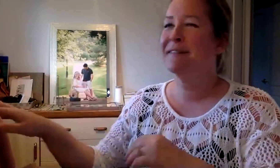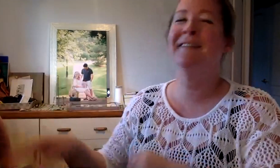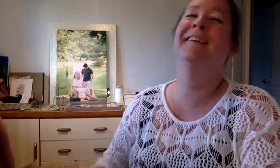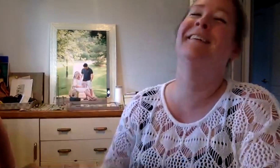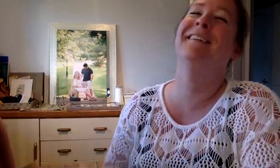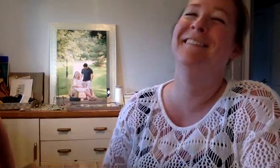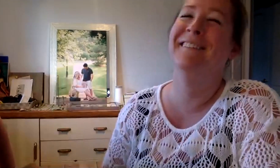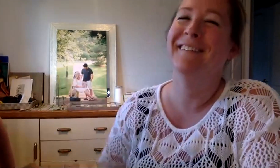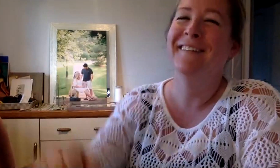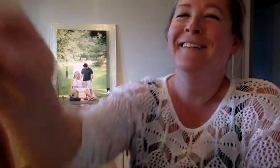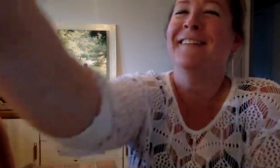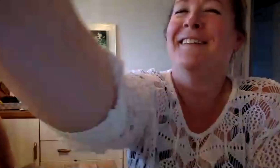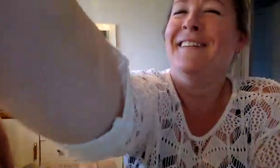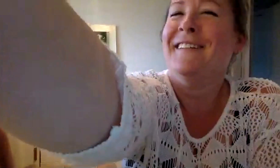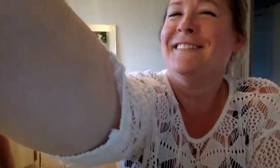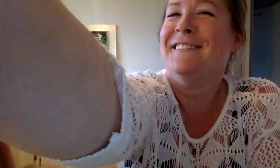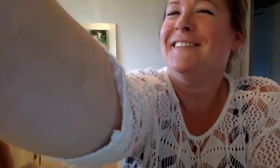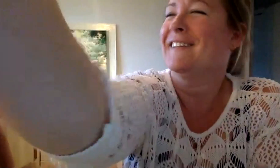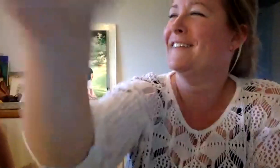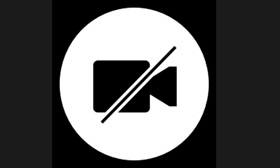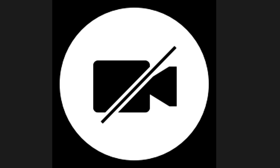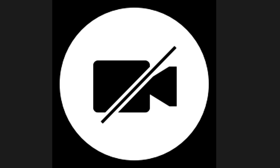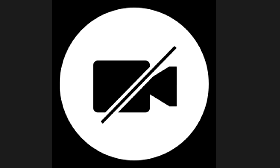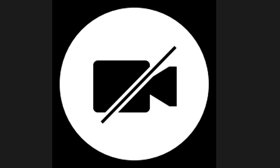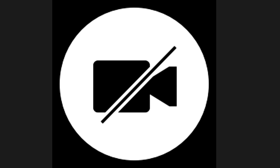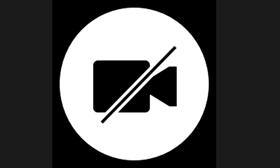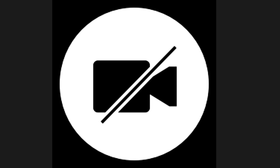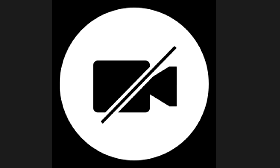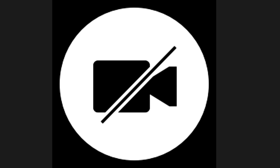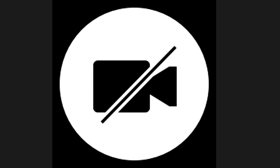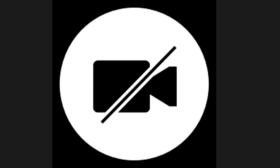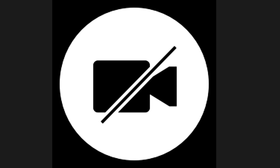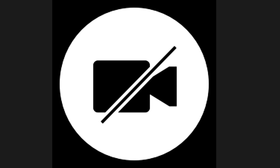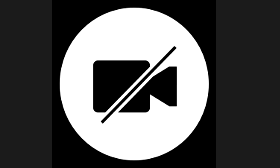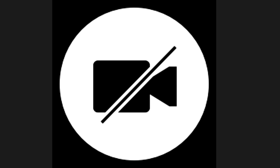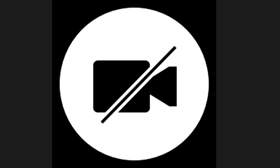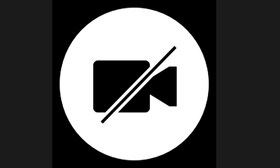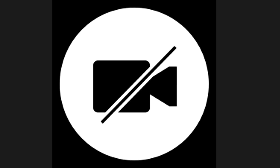Brad. Yeah, now we see it. Sorry. Okay, great.